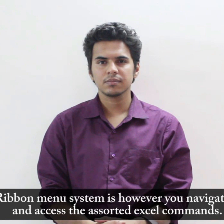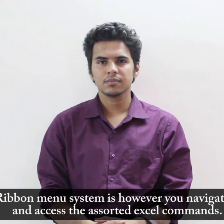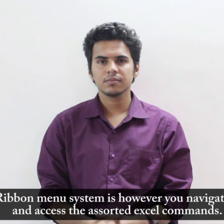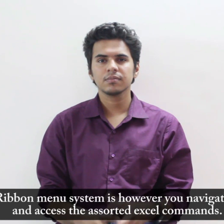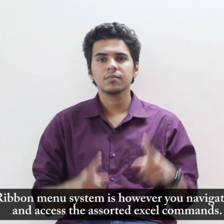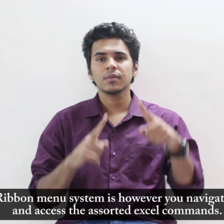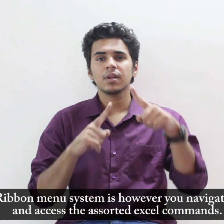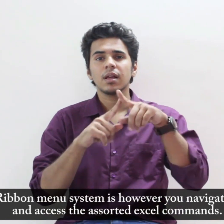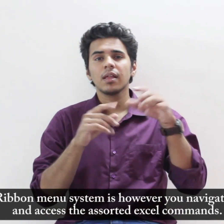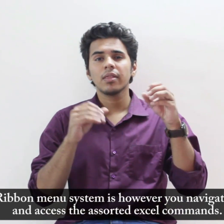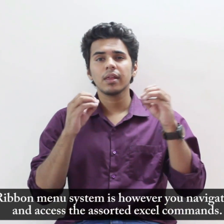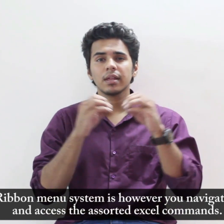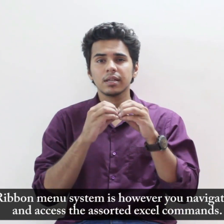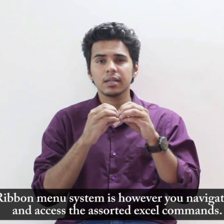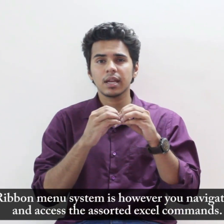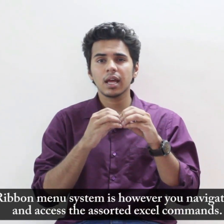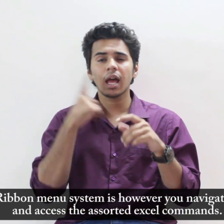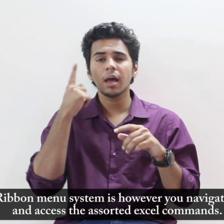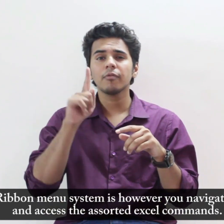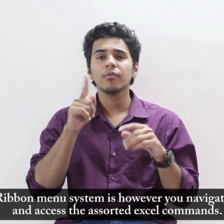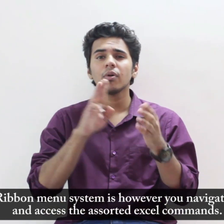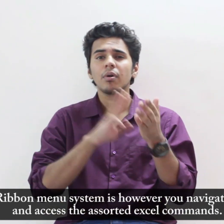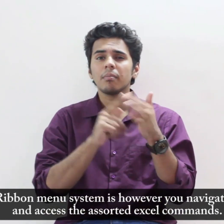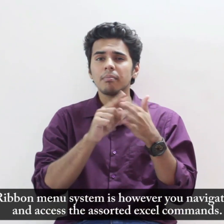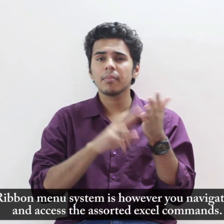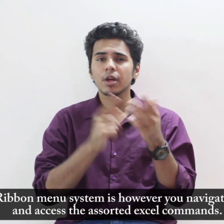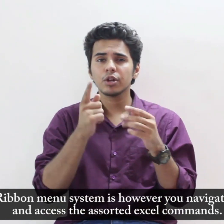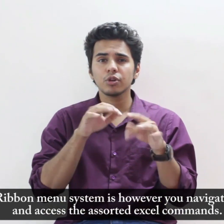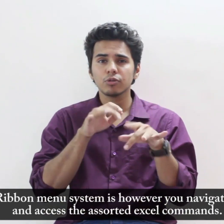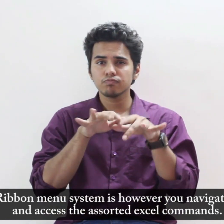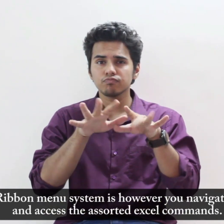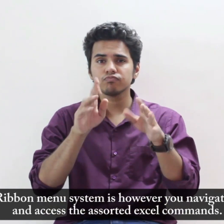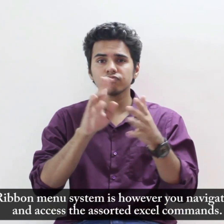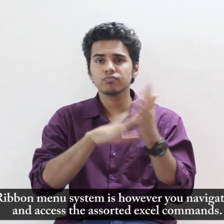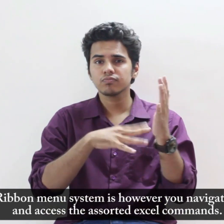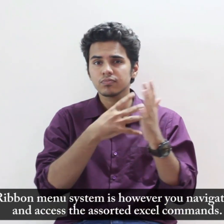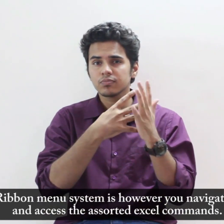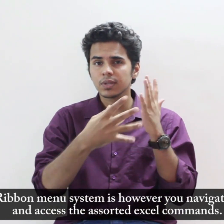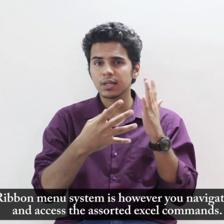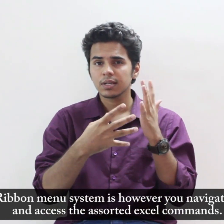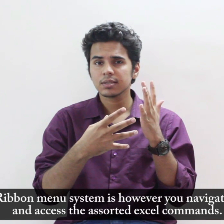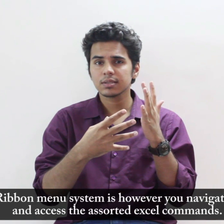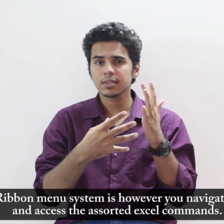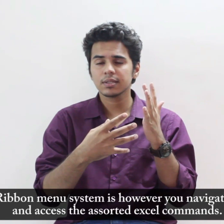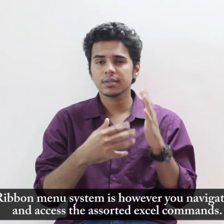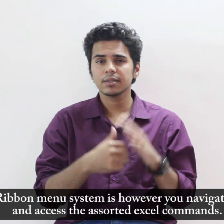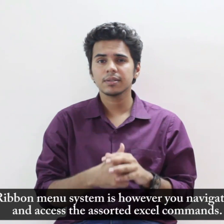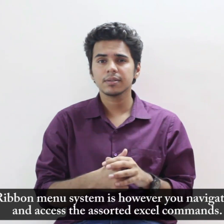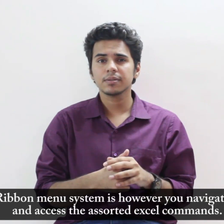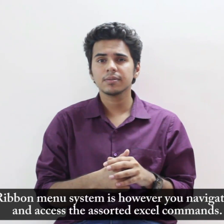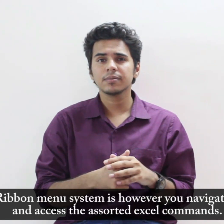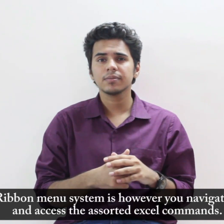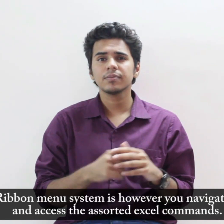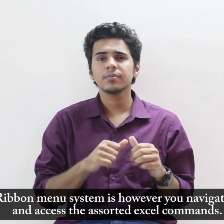The tabbed ribbon menu system is however you navigate through Excel and access the assorted Excel